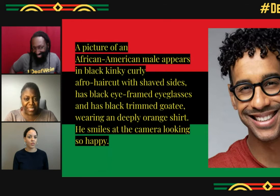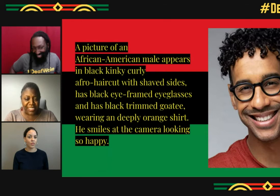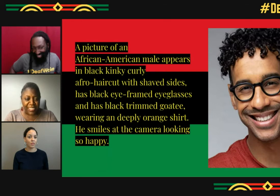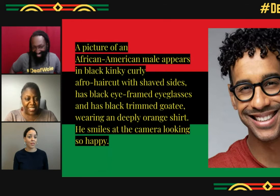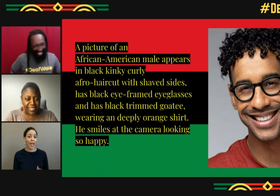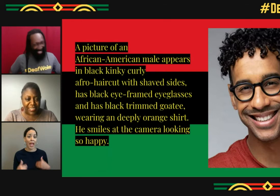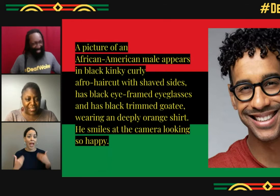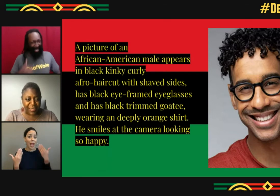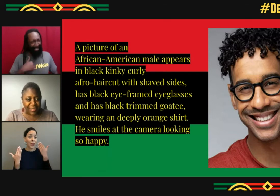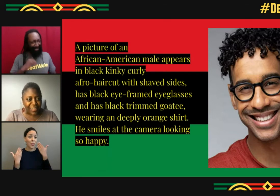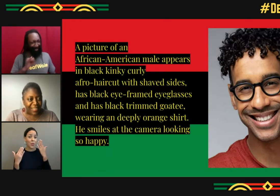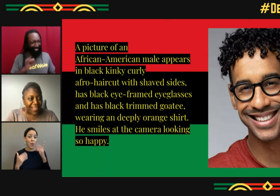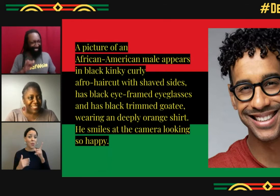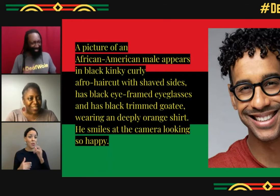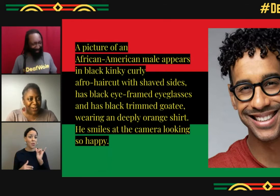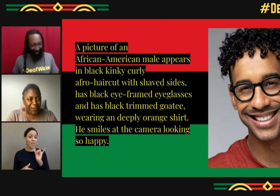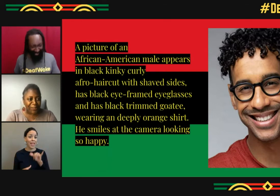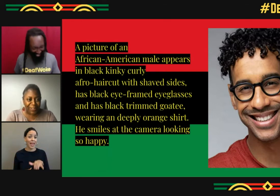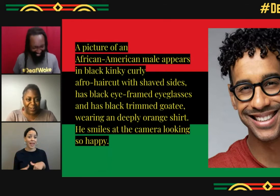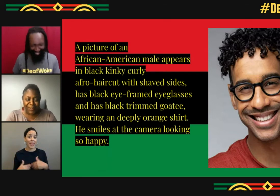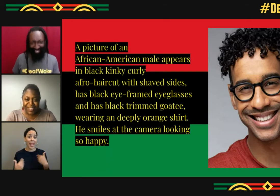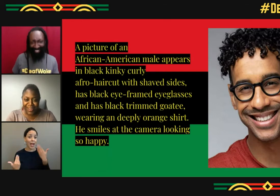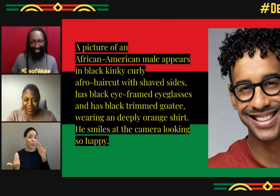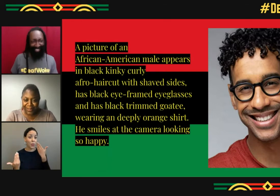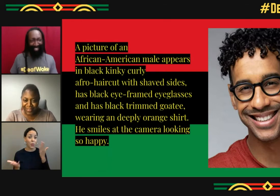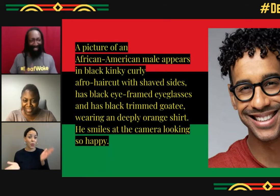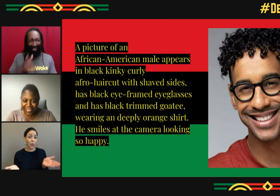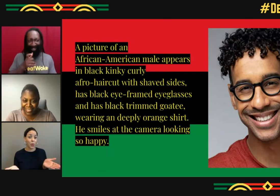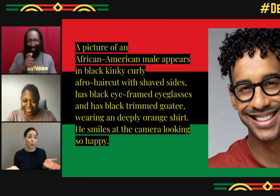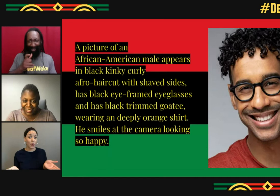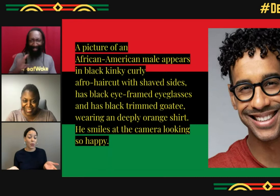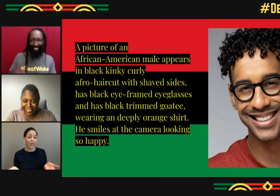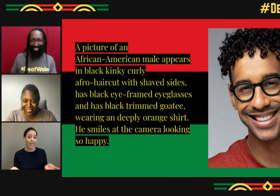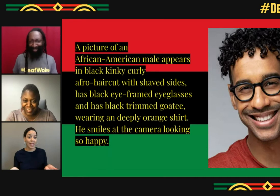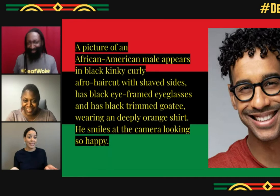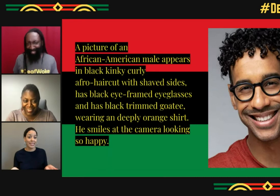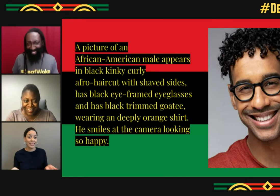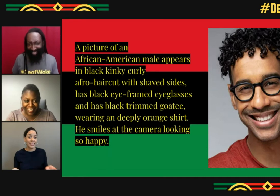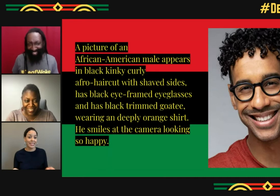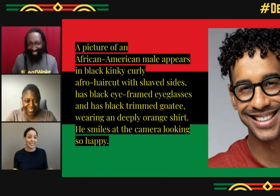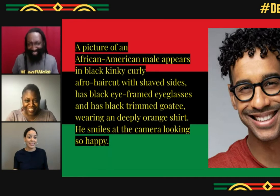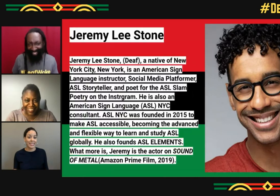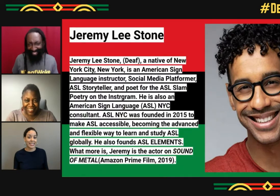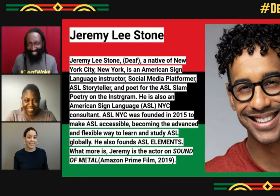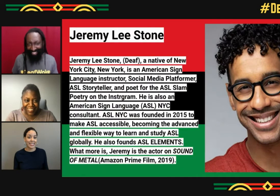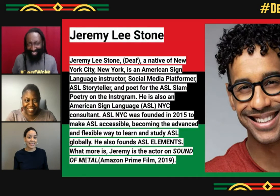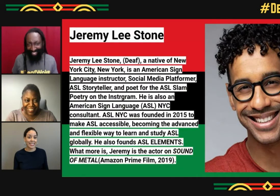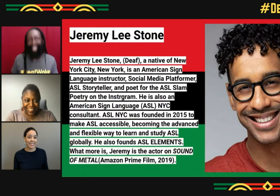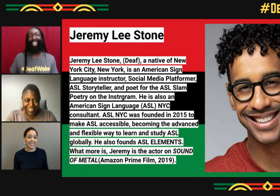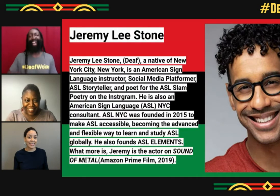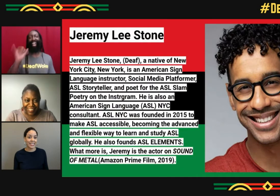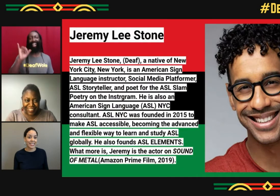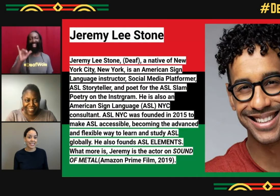don't know who this is. I don't. Oh no. Me too. Who is this?